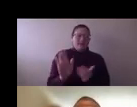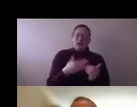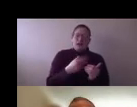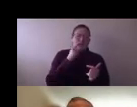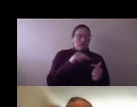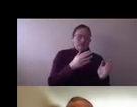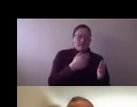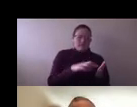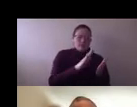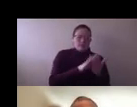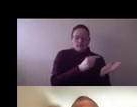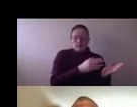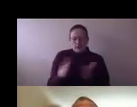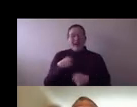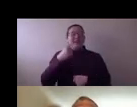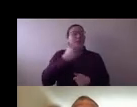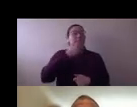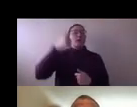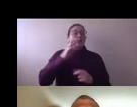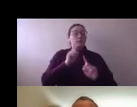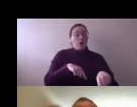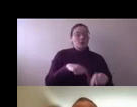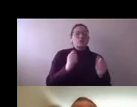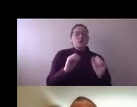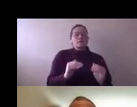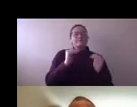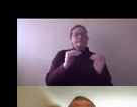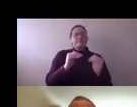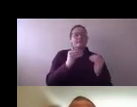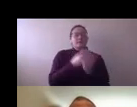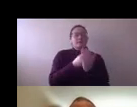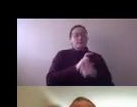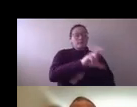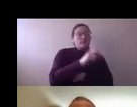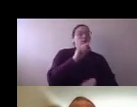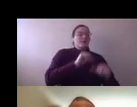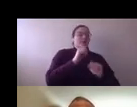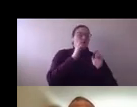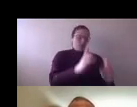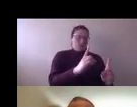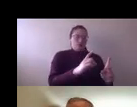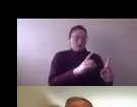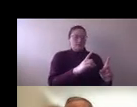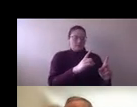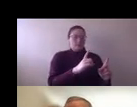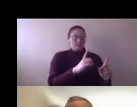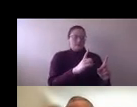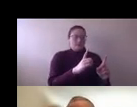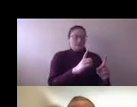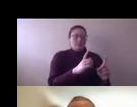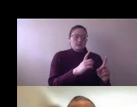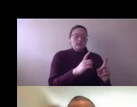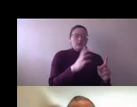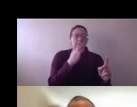a better response would be to increase investment in science education, as what